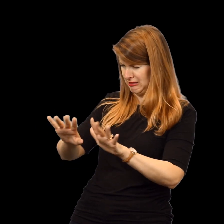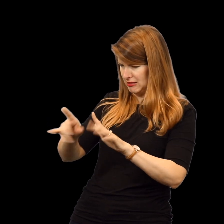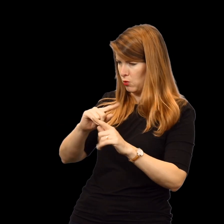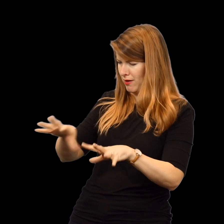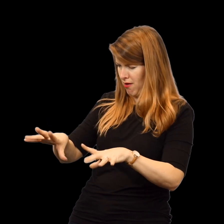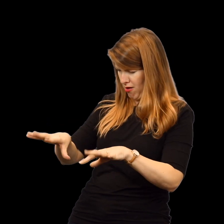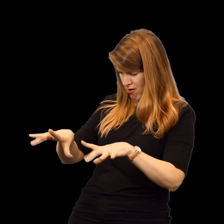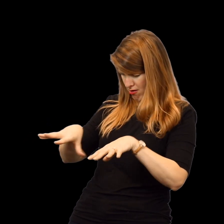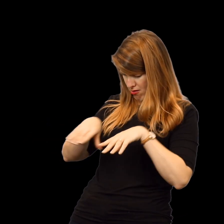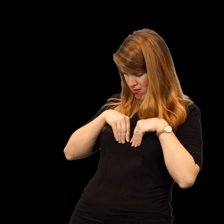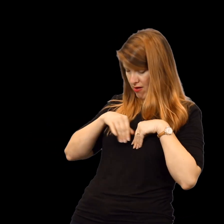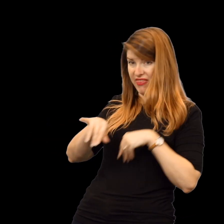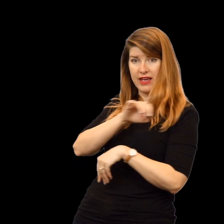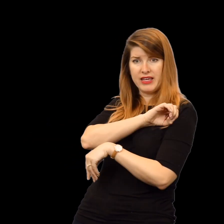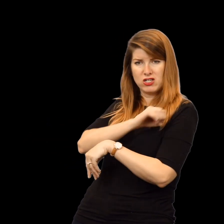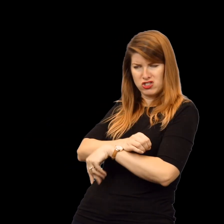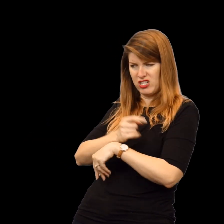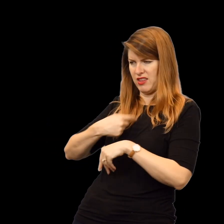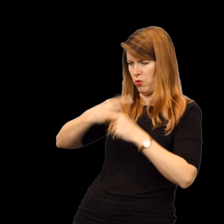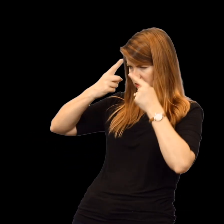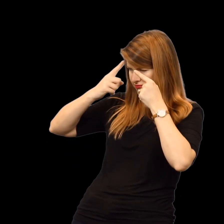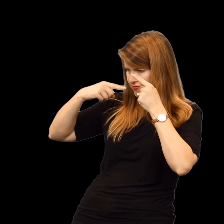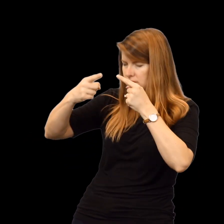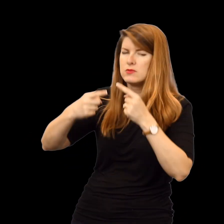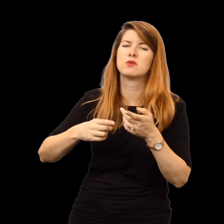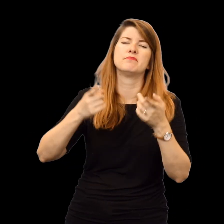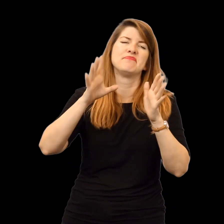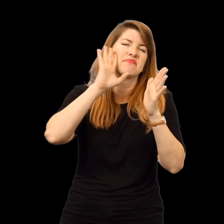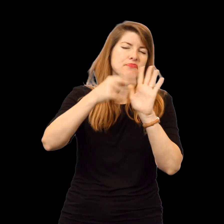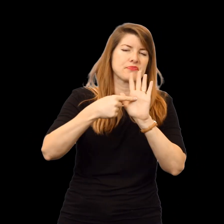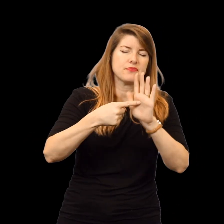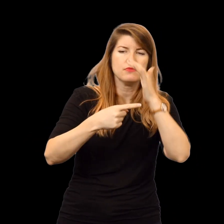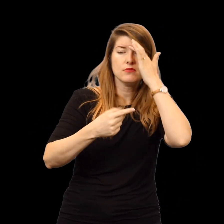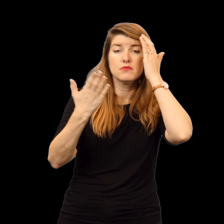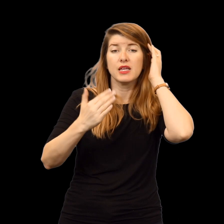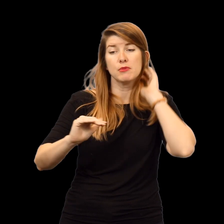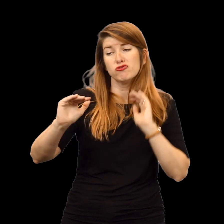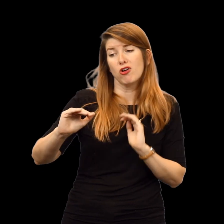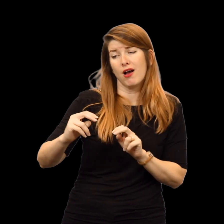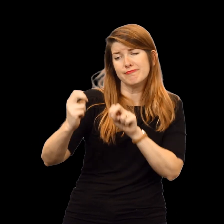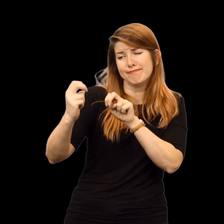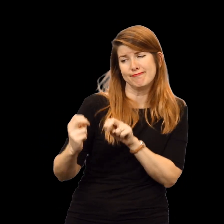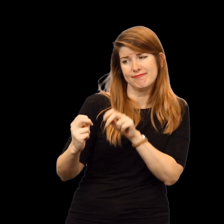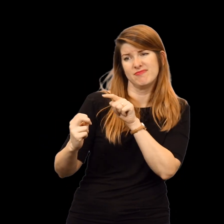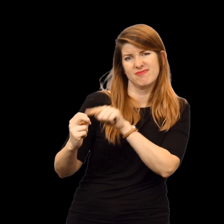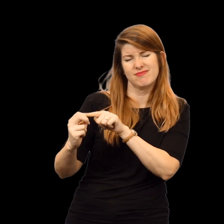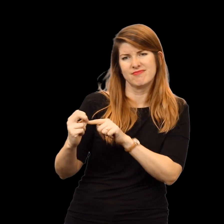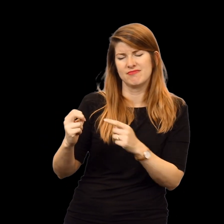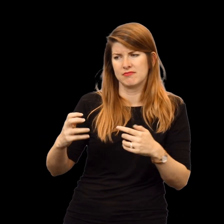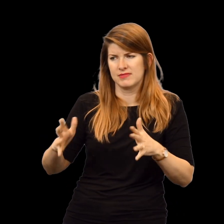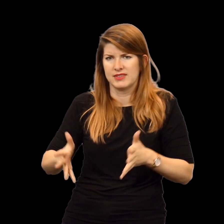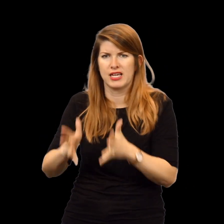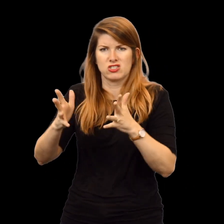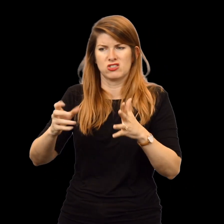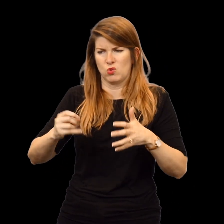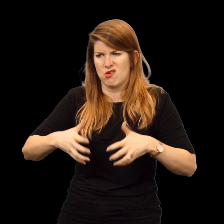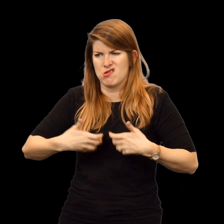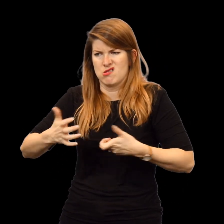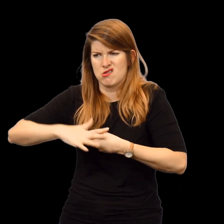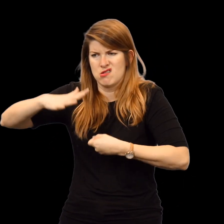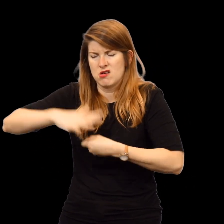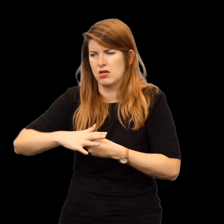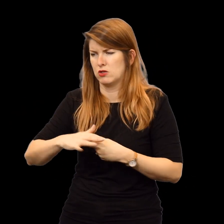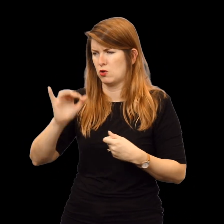person, and we metabolize it. So if I'm sitting with a child who's anxious or enraged, I'm going to take on